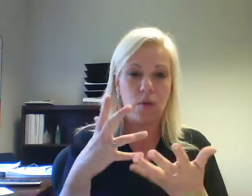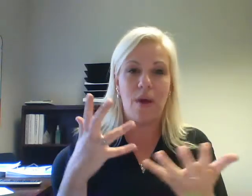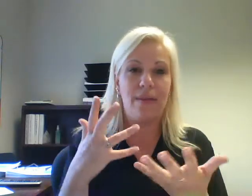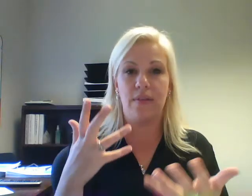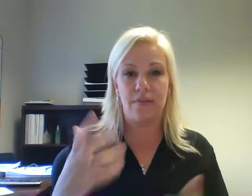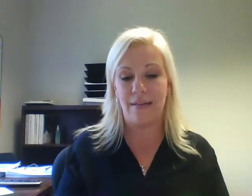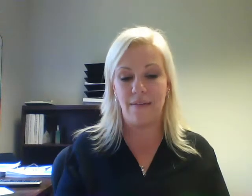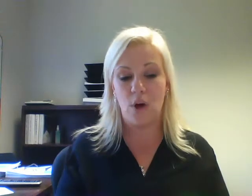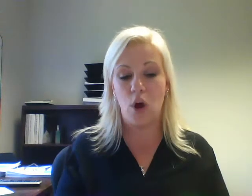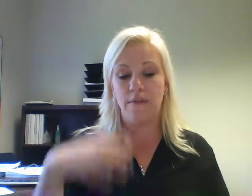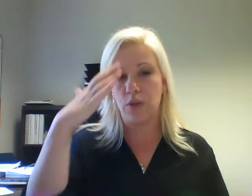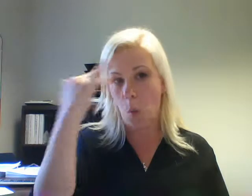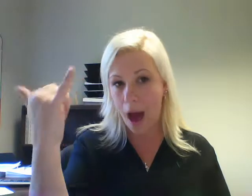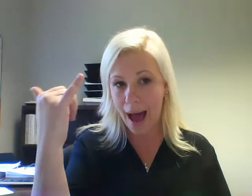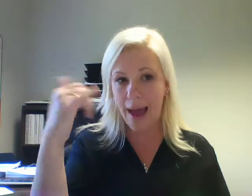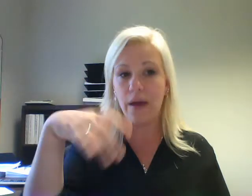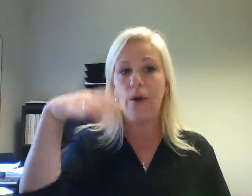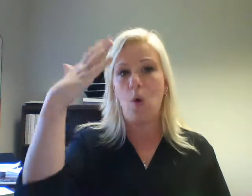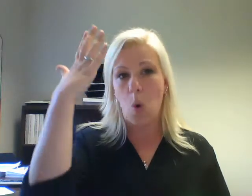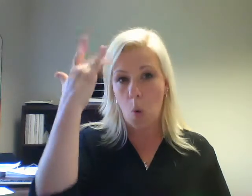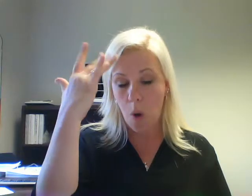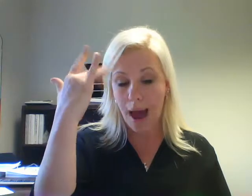way that the signs evolved. So why or why.